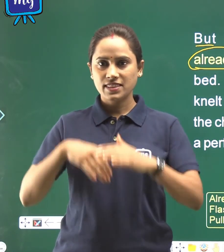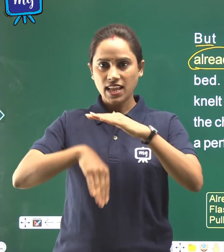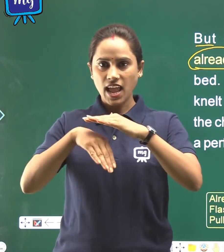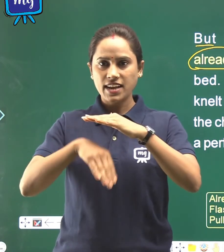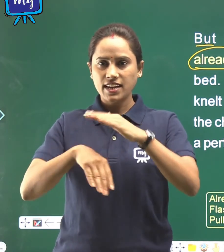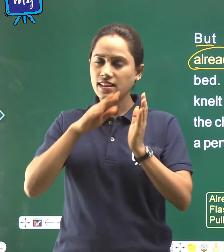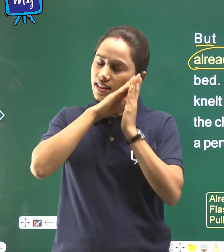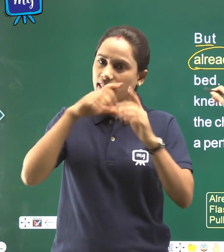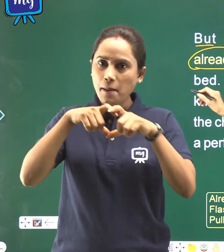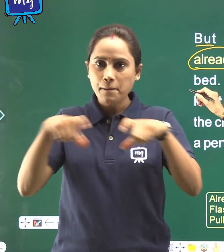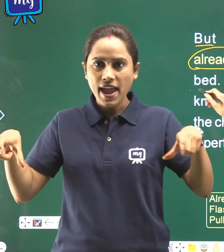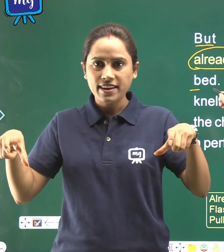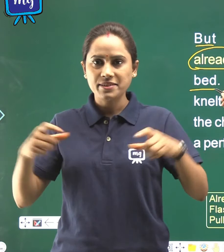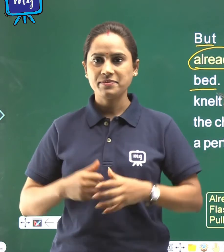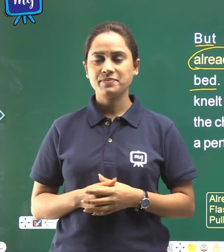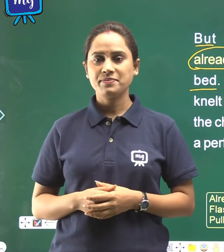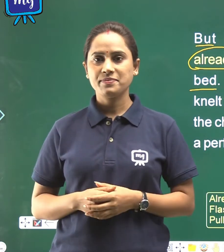under the bed.